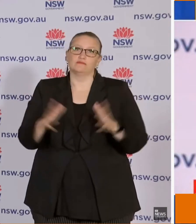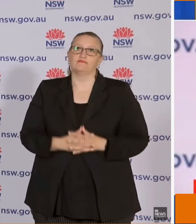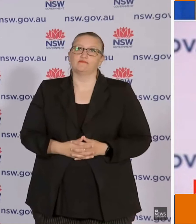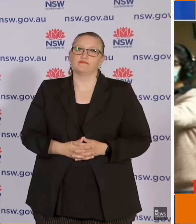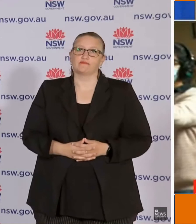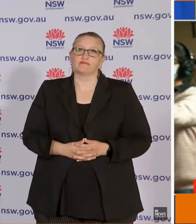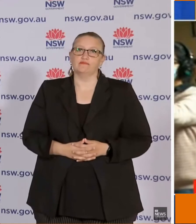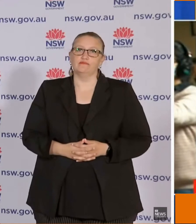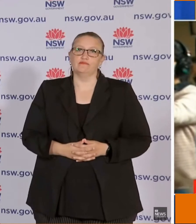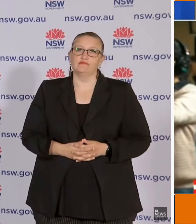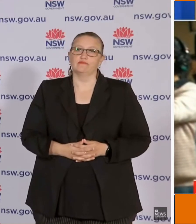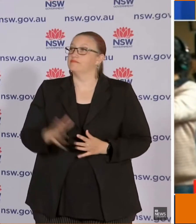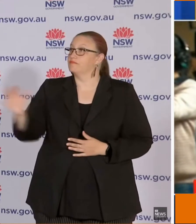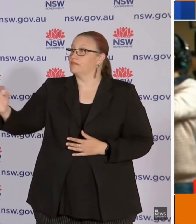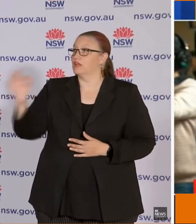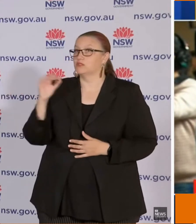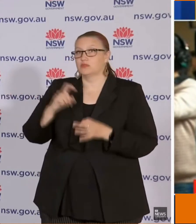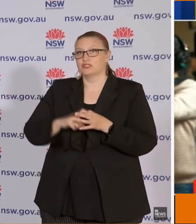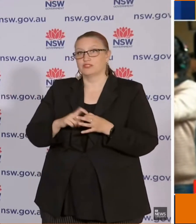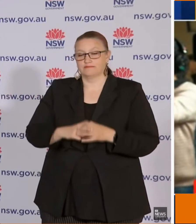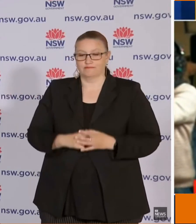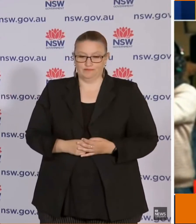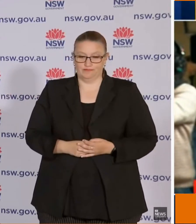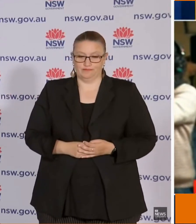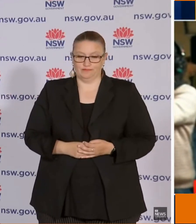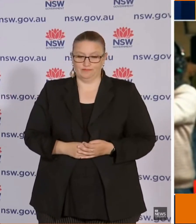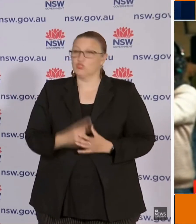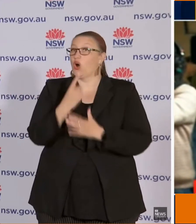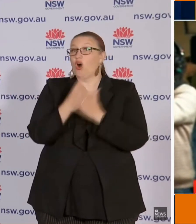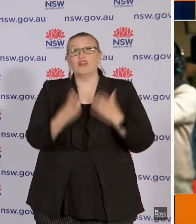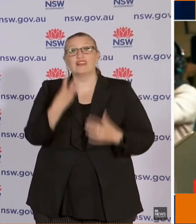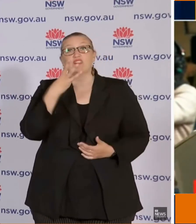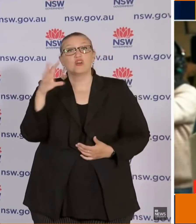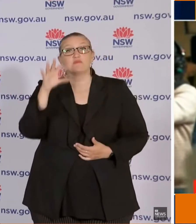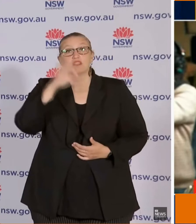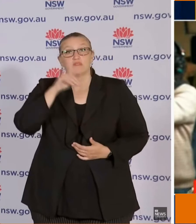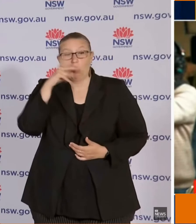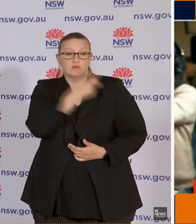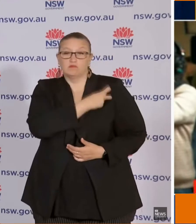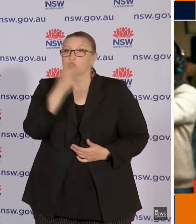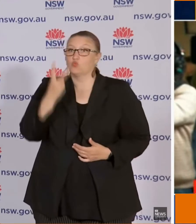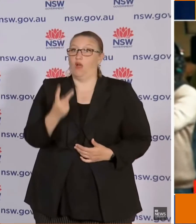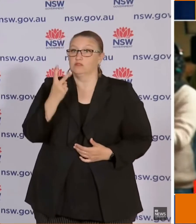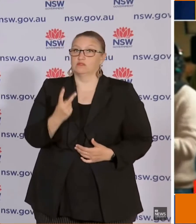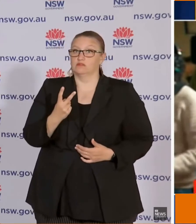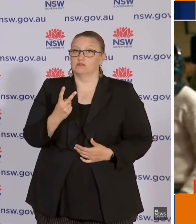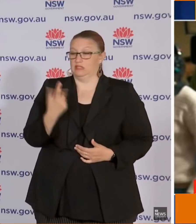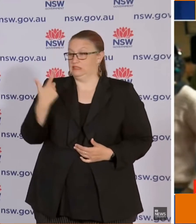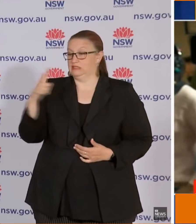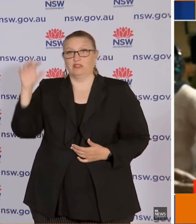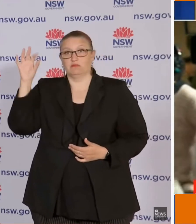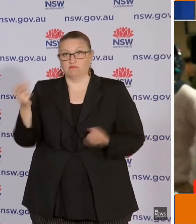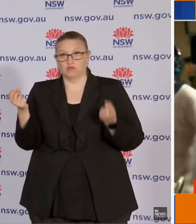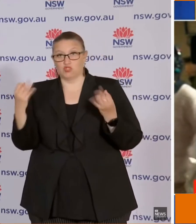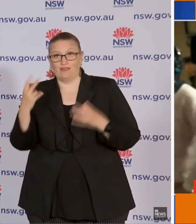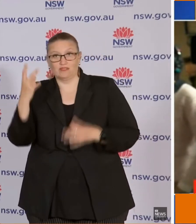Almost 70% of people do not have 2 doses. So most people are unvaccinated. You're giving us concrete projections